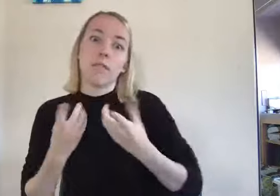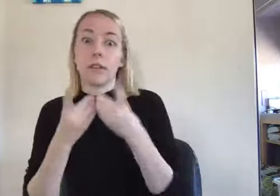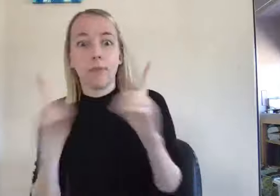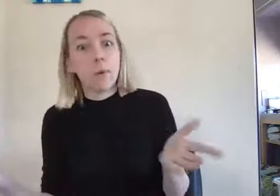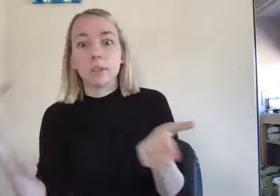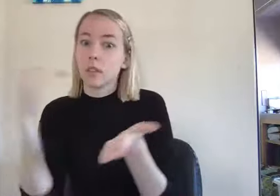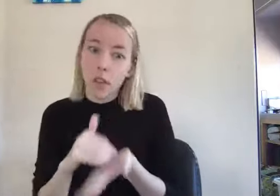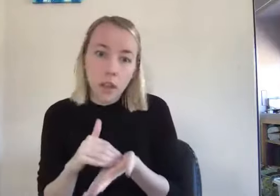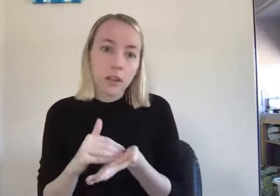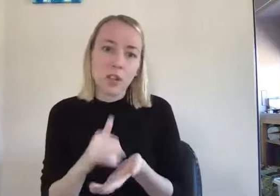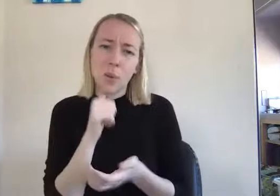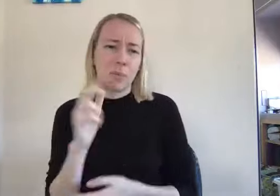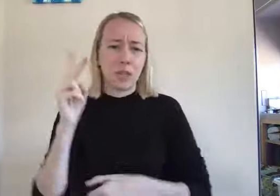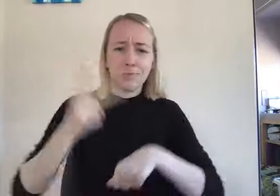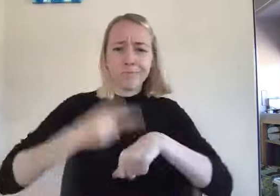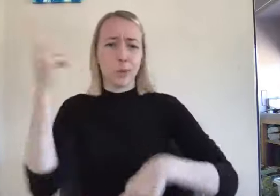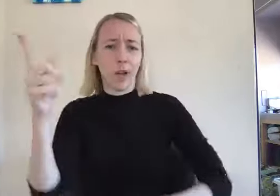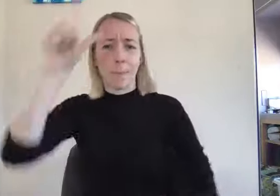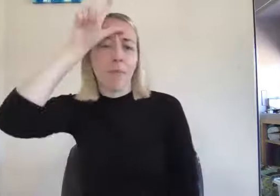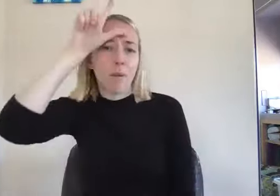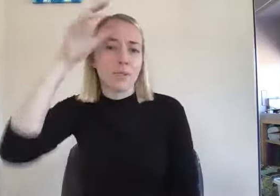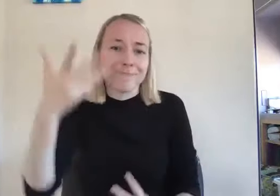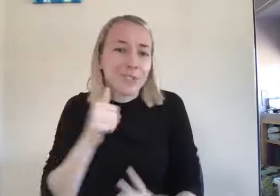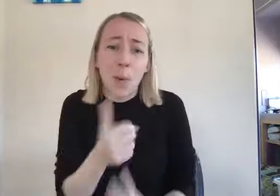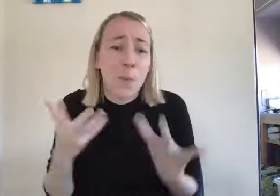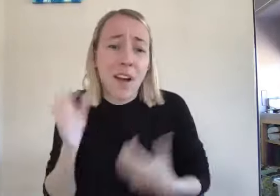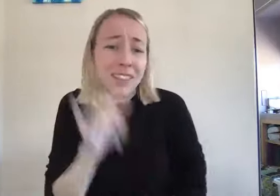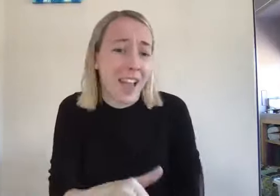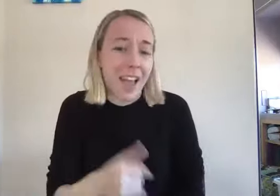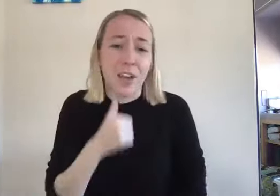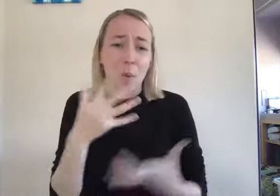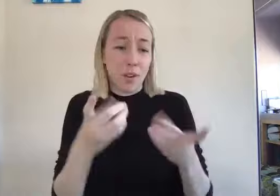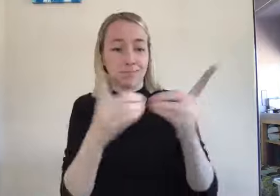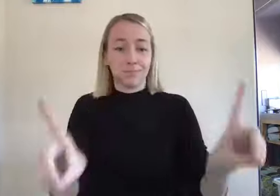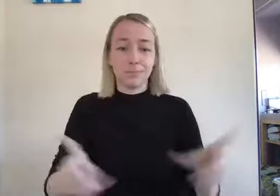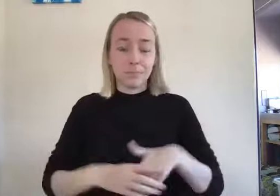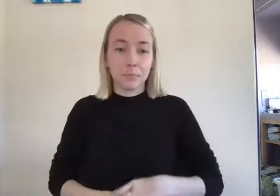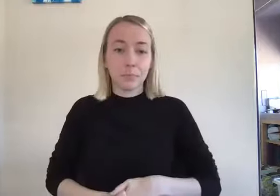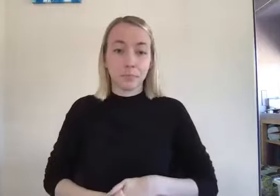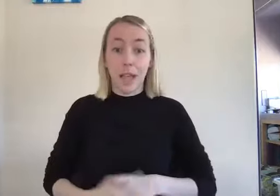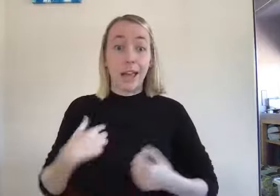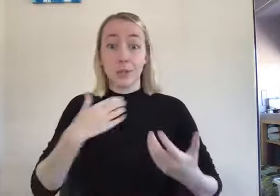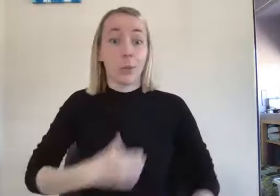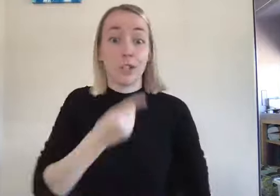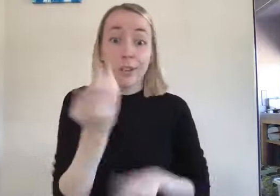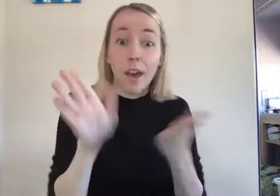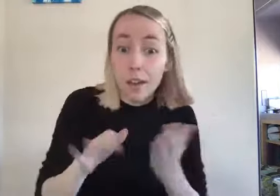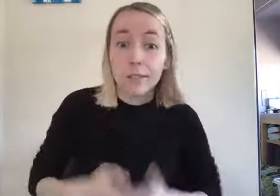go of another marriage. I don't want to be a two-time loser, It's like, I don't want to be the one to end it. And